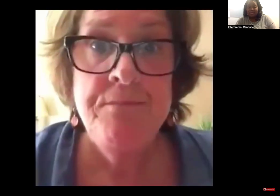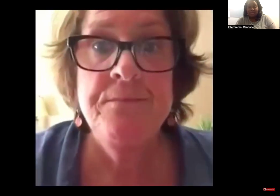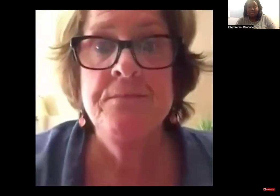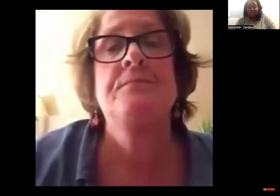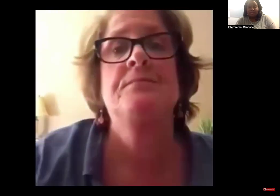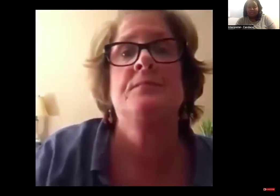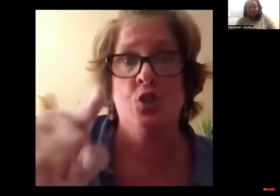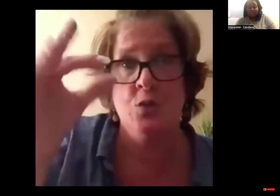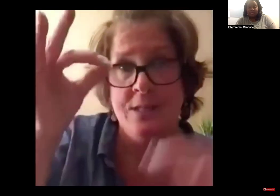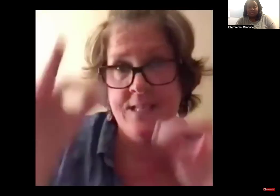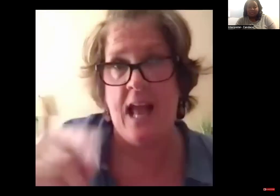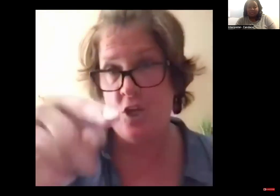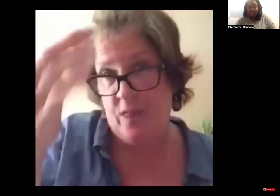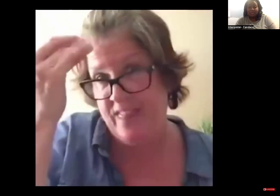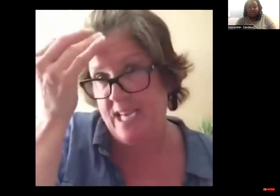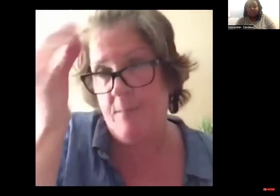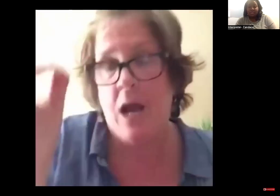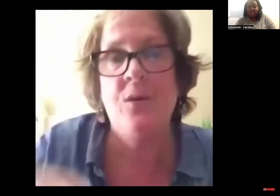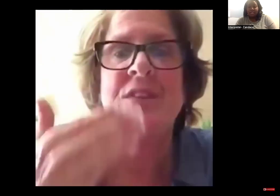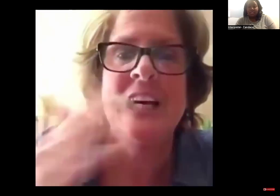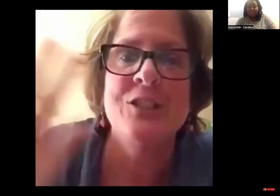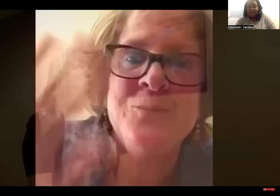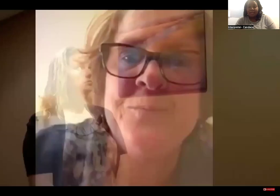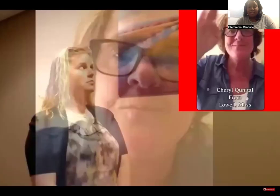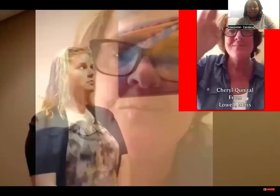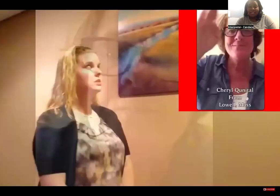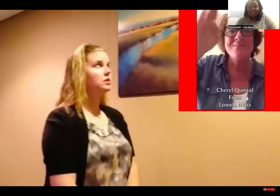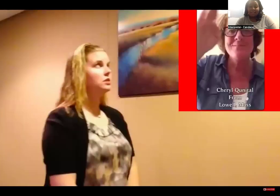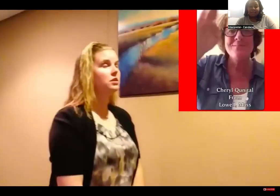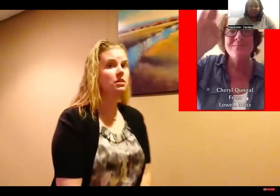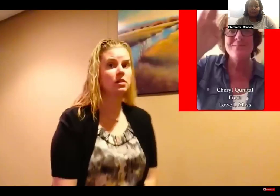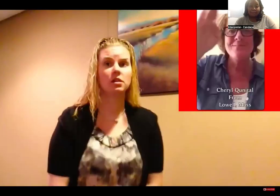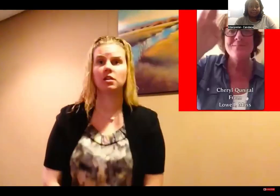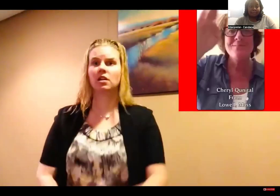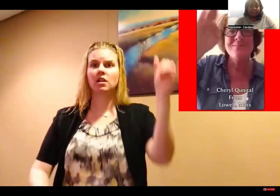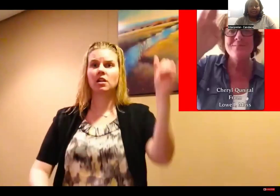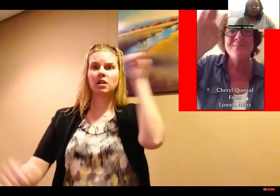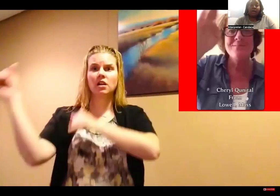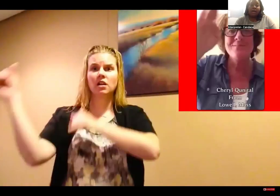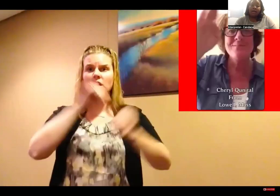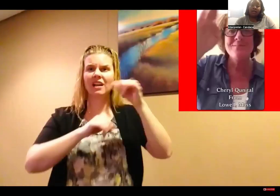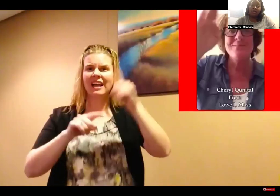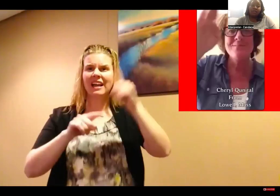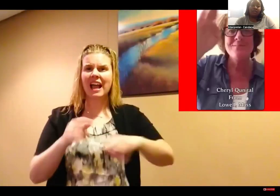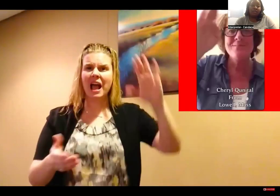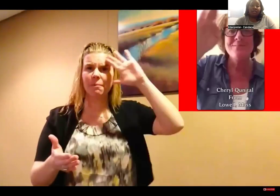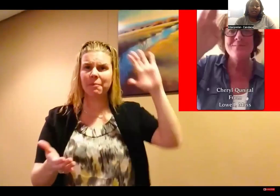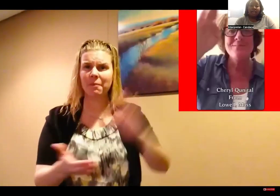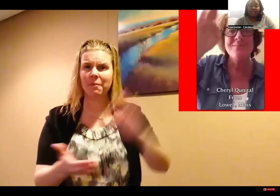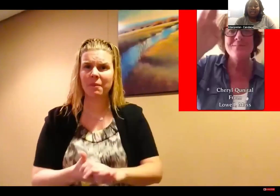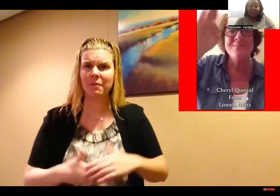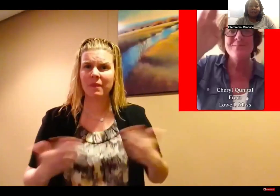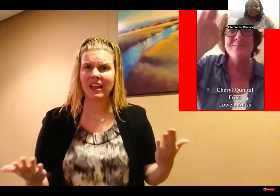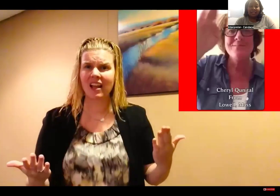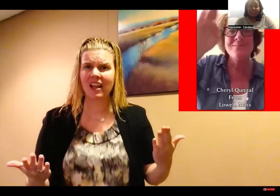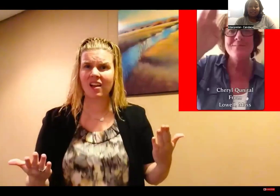the best thing. You decide and you think about it. Okay, thank you. Wow,